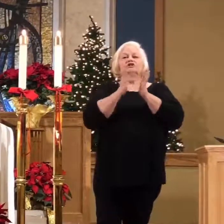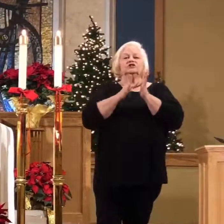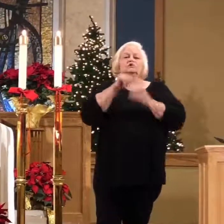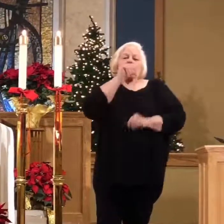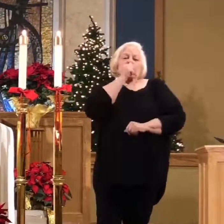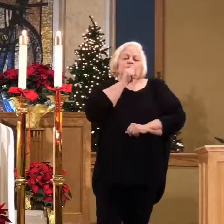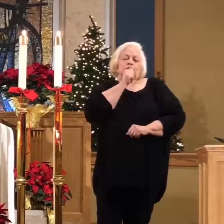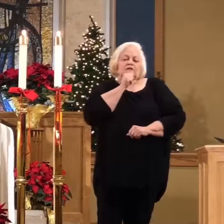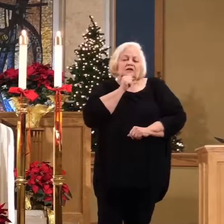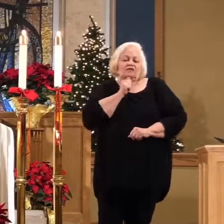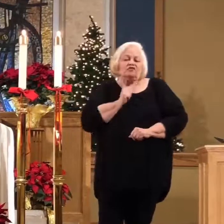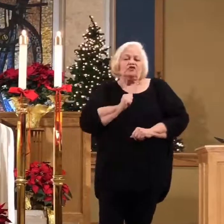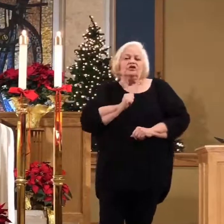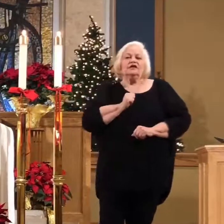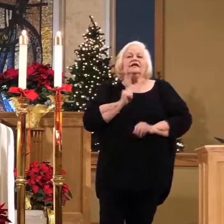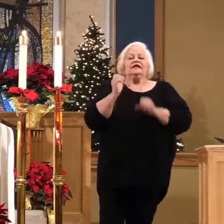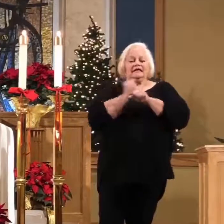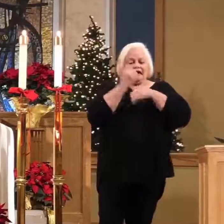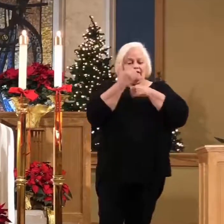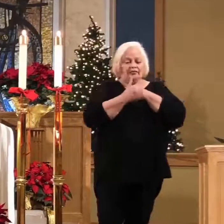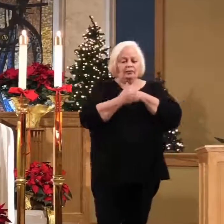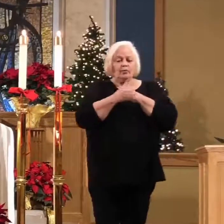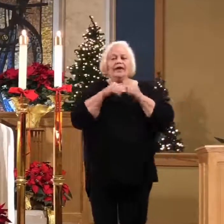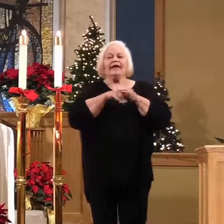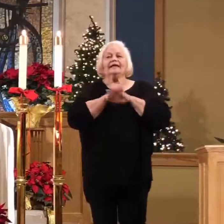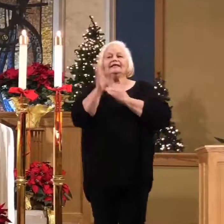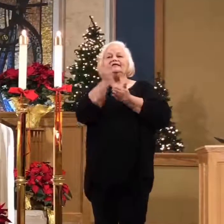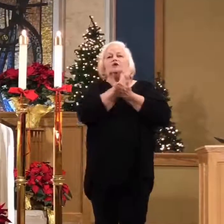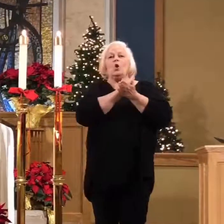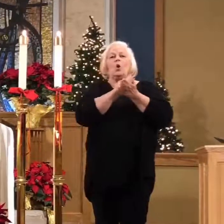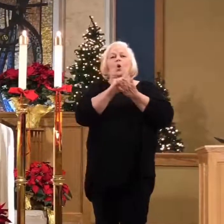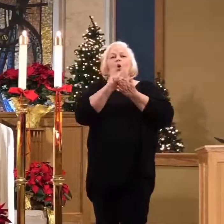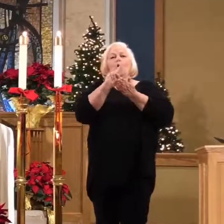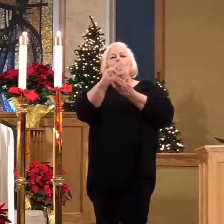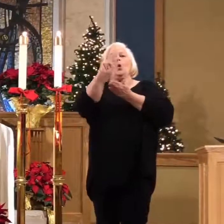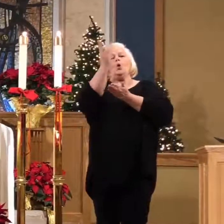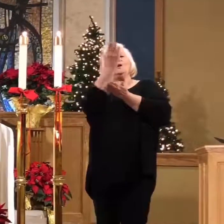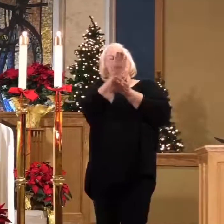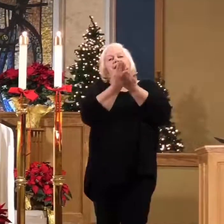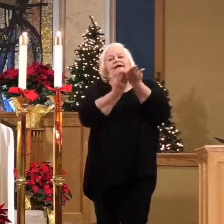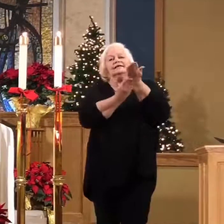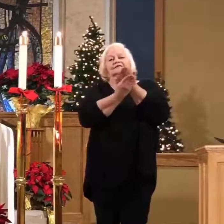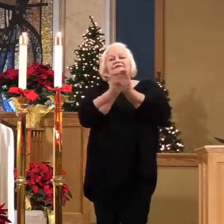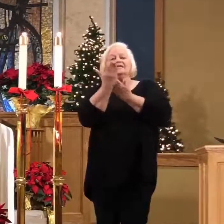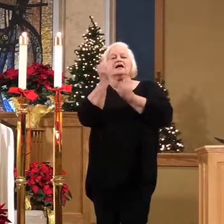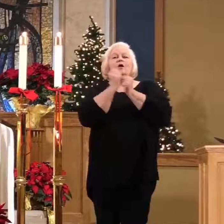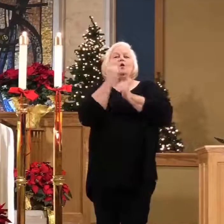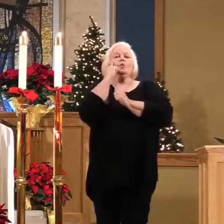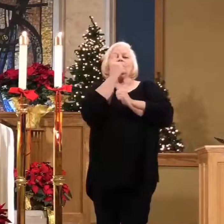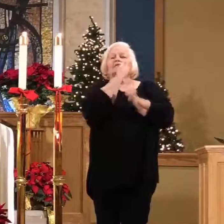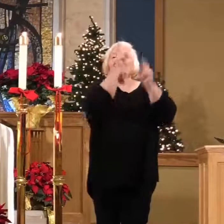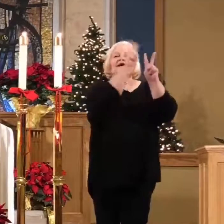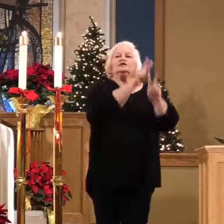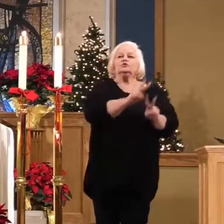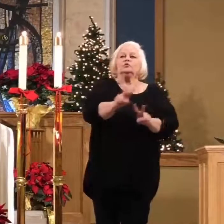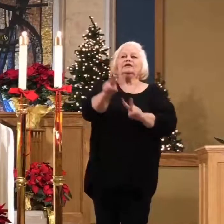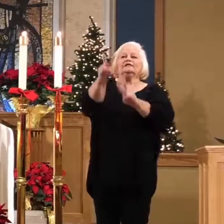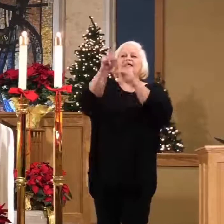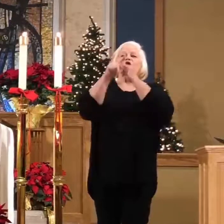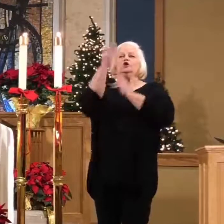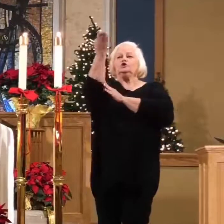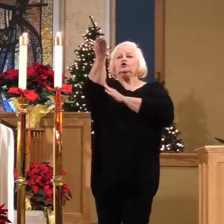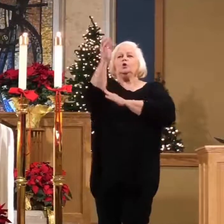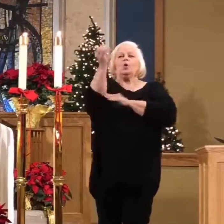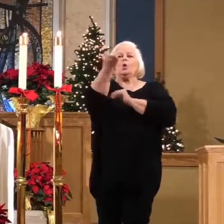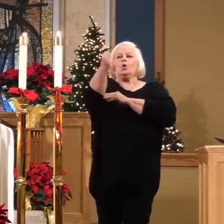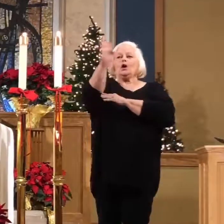suffer, he took bread in his holy and venerable hands, and with eyes raised to heaven, to you, O